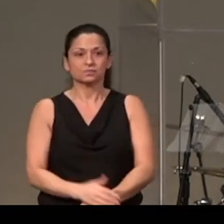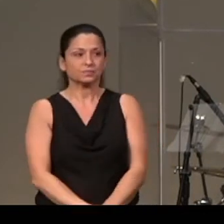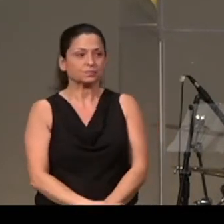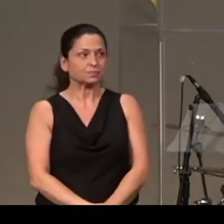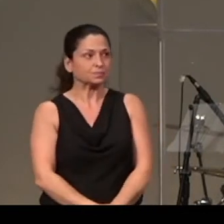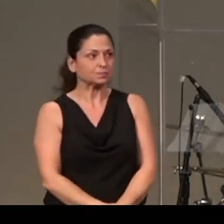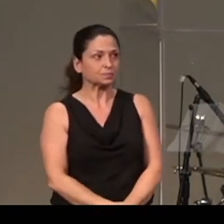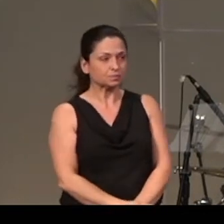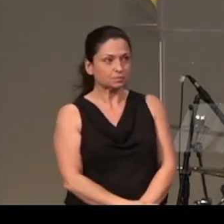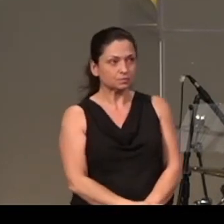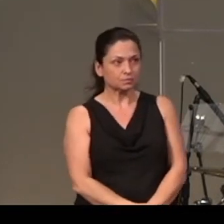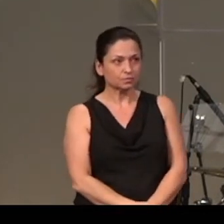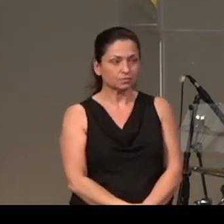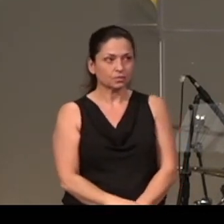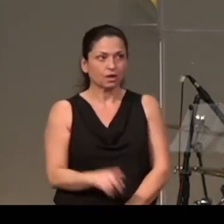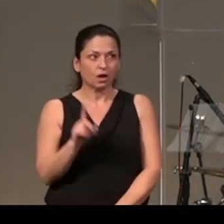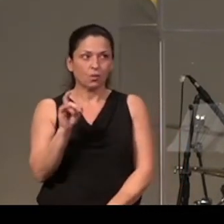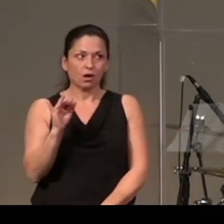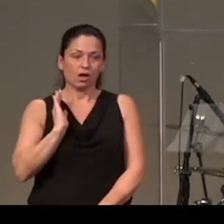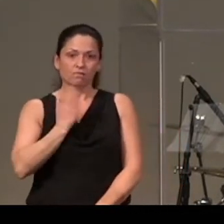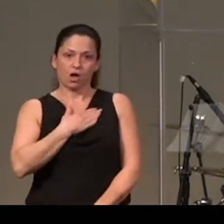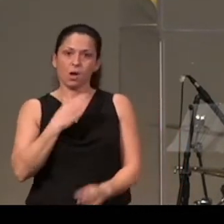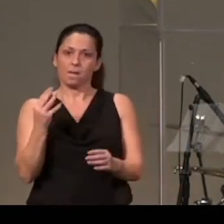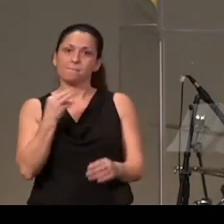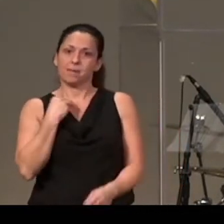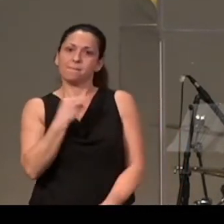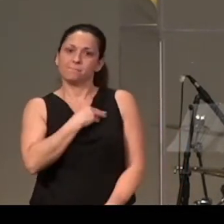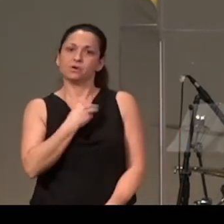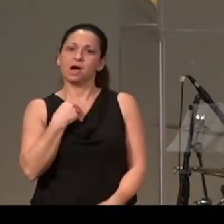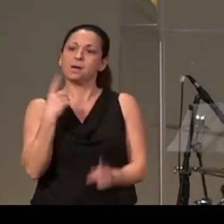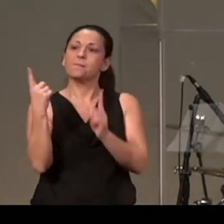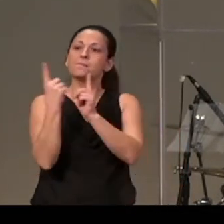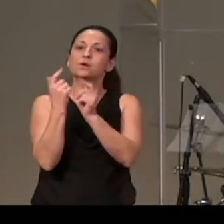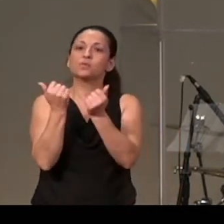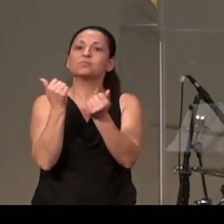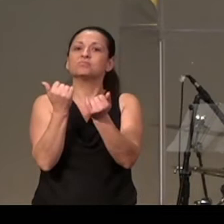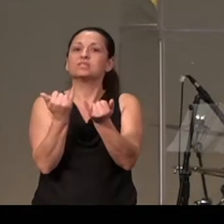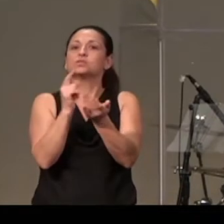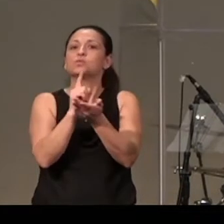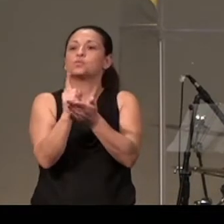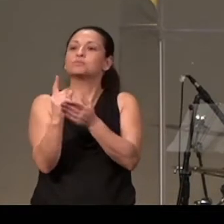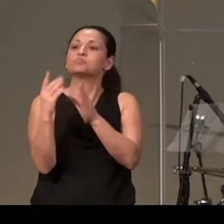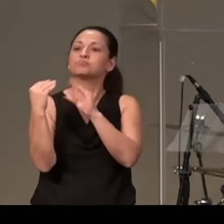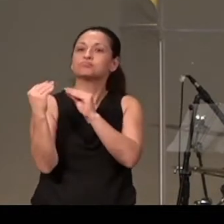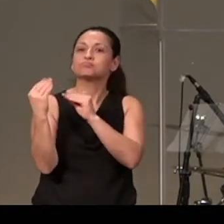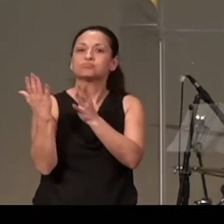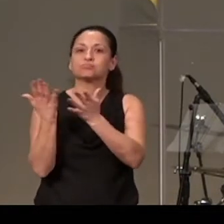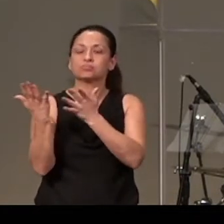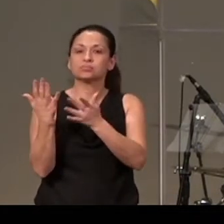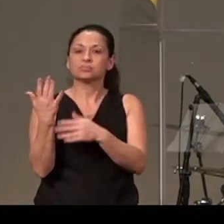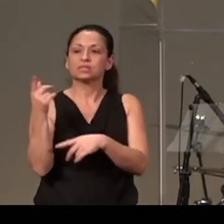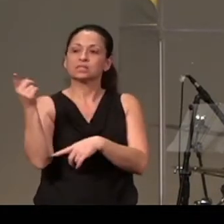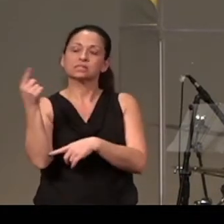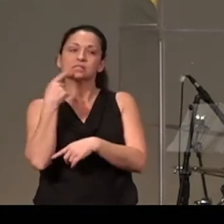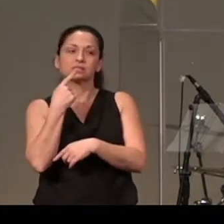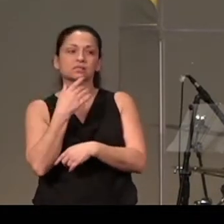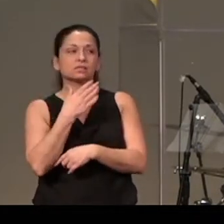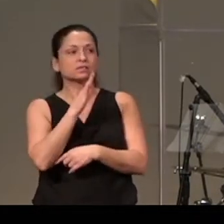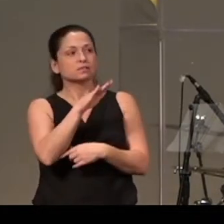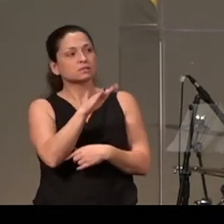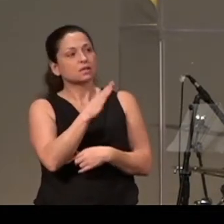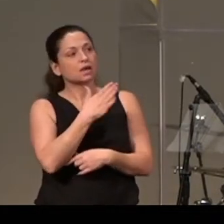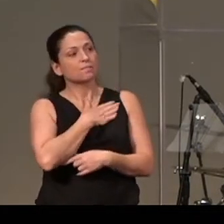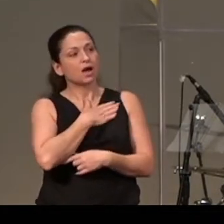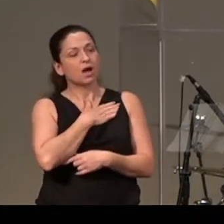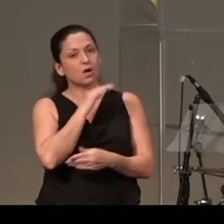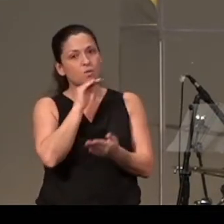One of our members, I was meeting with this group to disciple them this week, and he said, Smiley, my wife and I and my brother were recently in